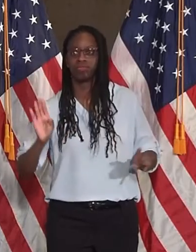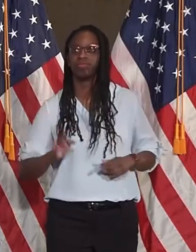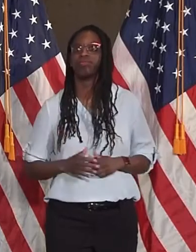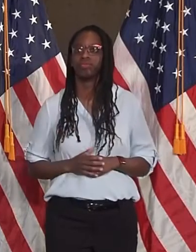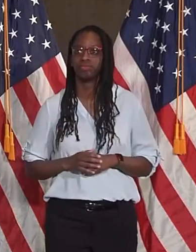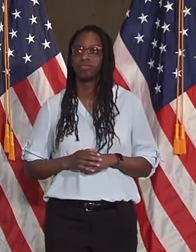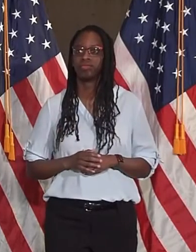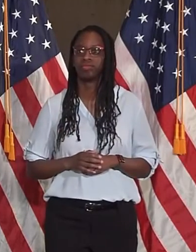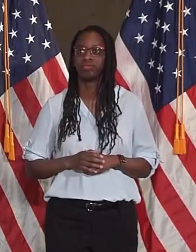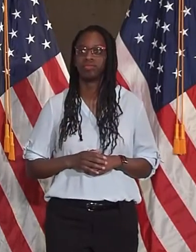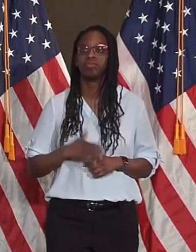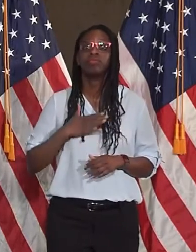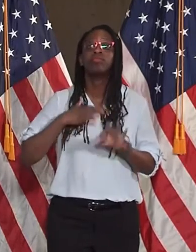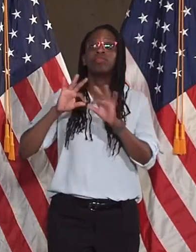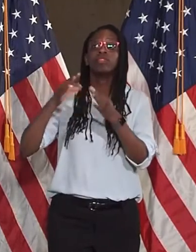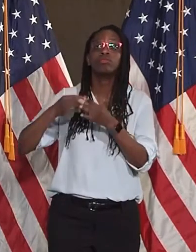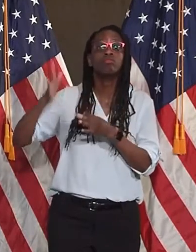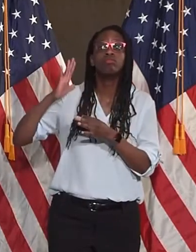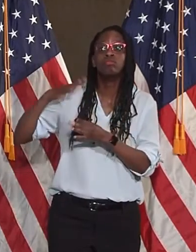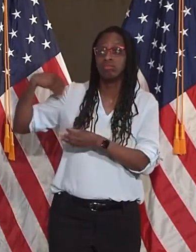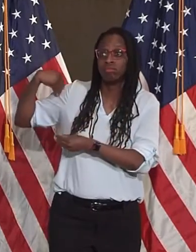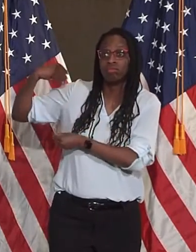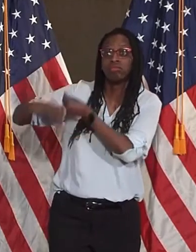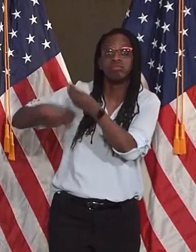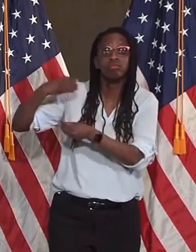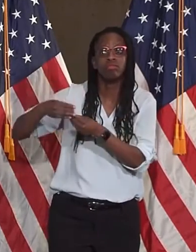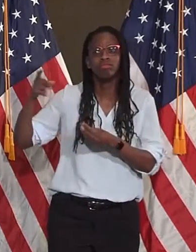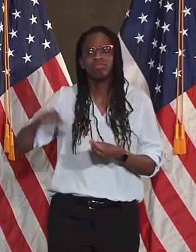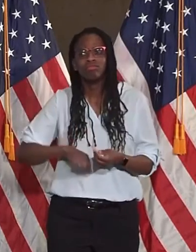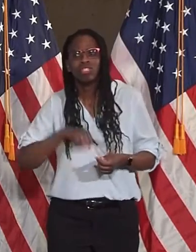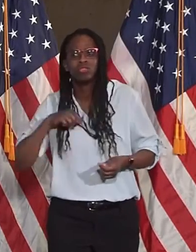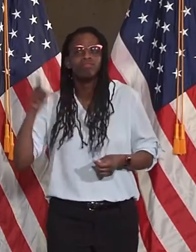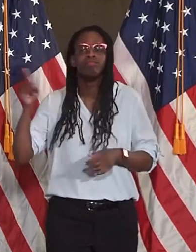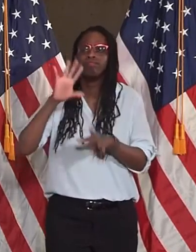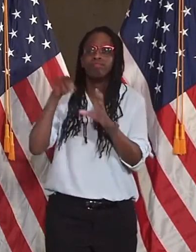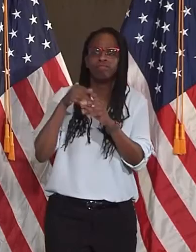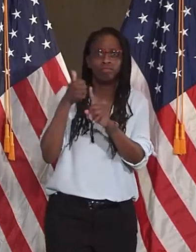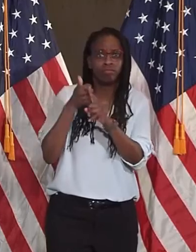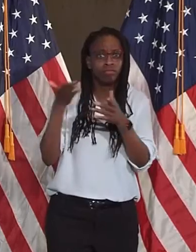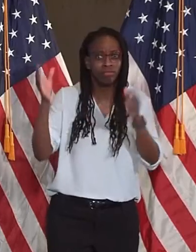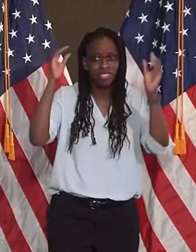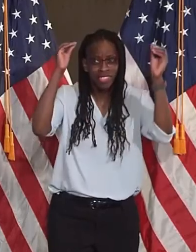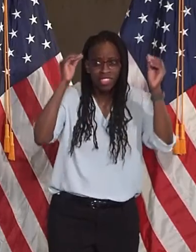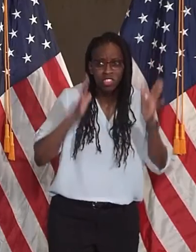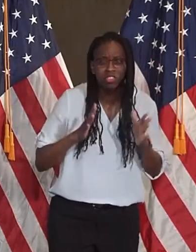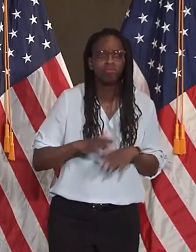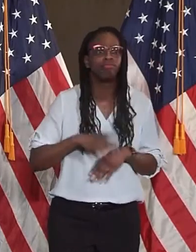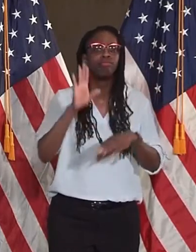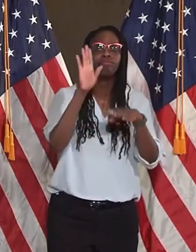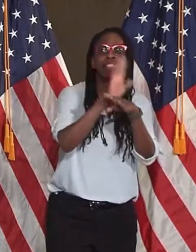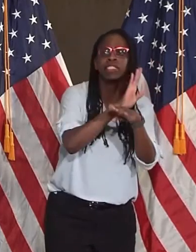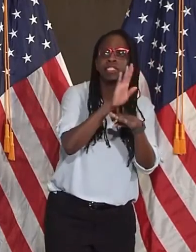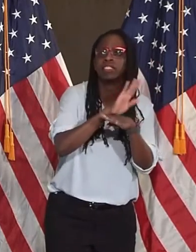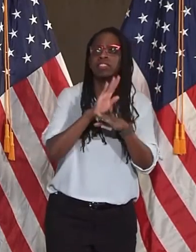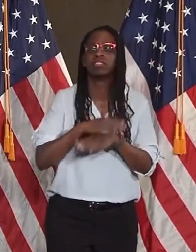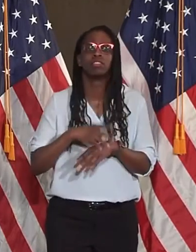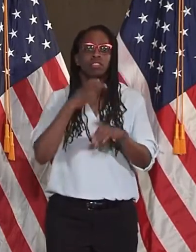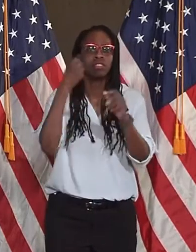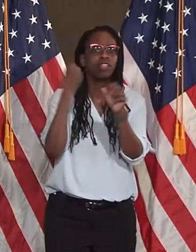educators, entrepreneurs, artists, and advocates. I am grateful for my parents who raised